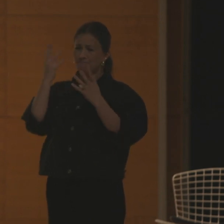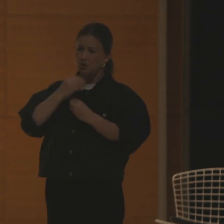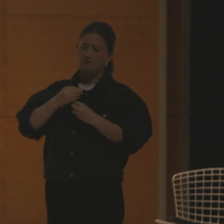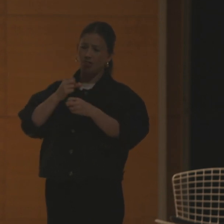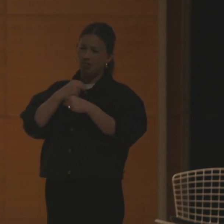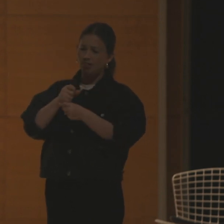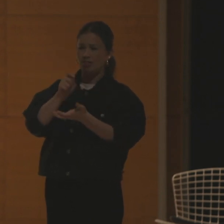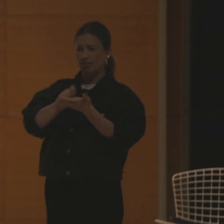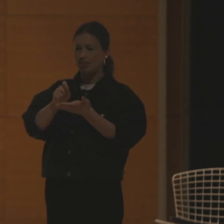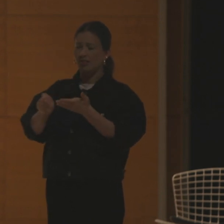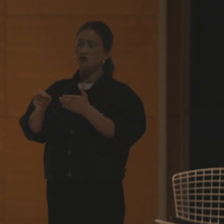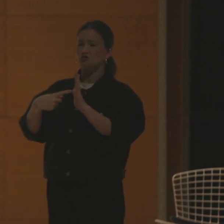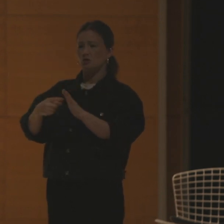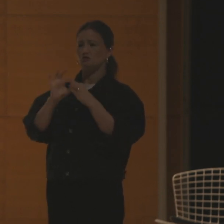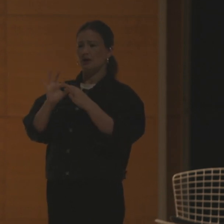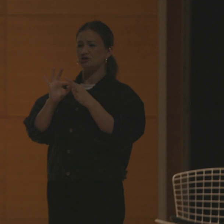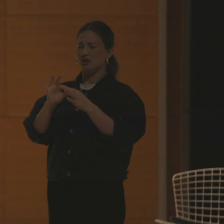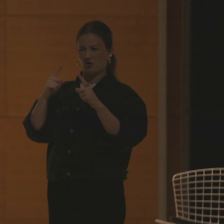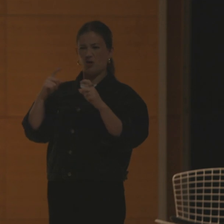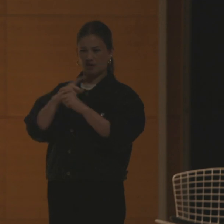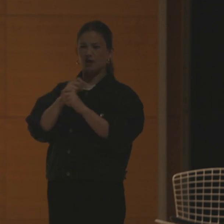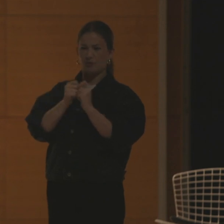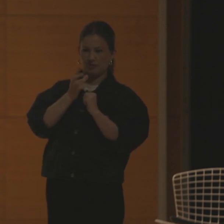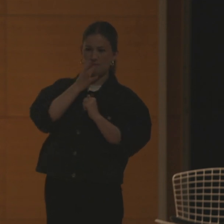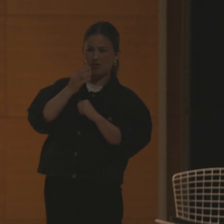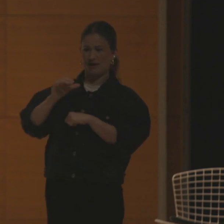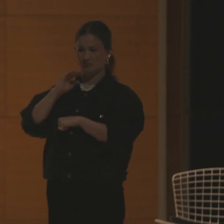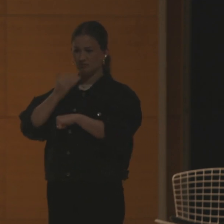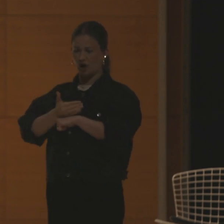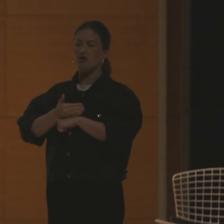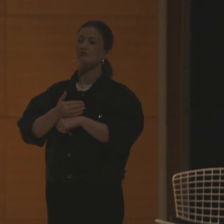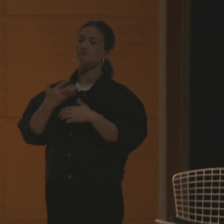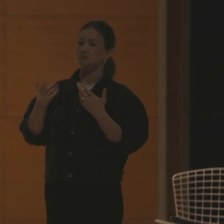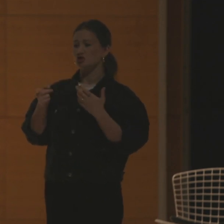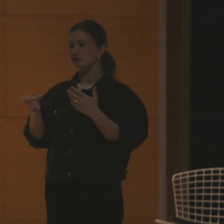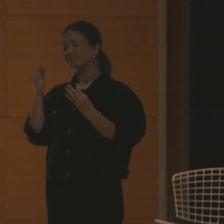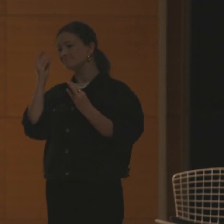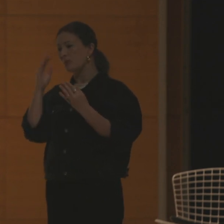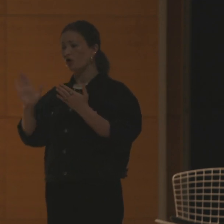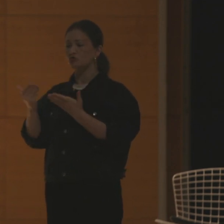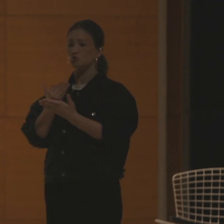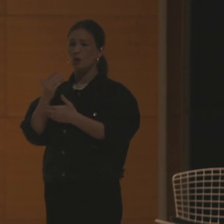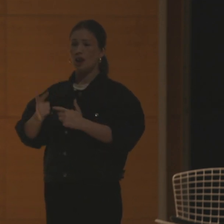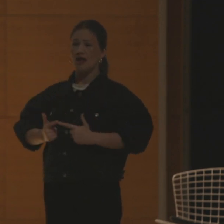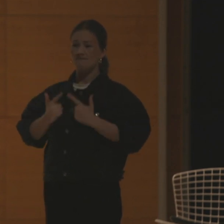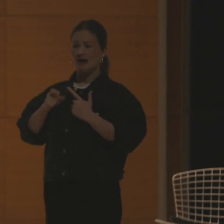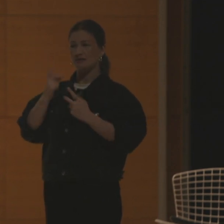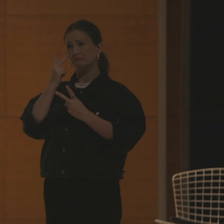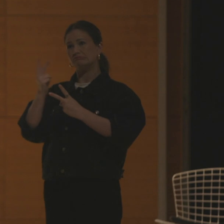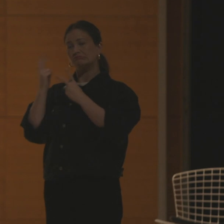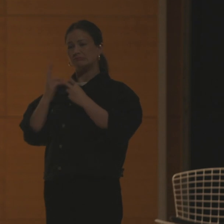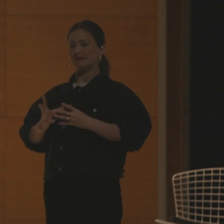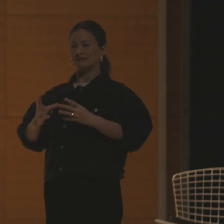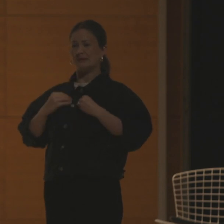complicated relationship between a mother and a daughter. As each woman faces the circumstances of her new life, she must contend with her shared history, the messy and